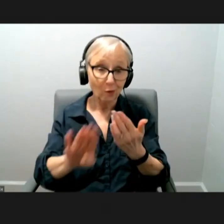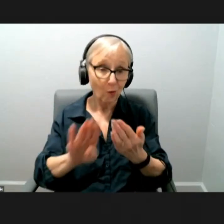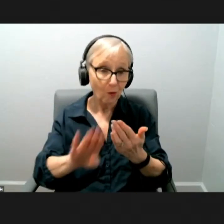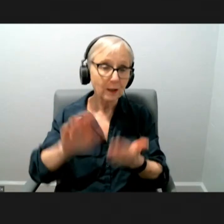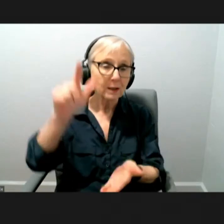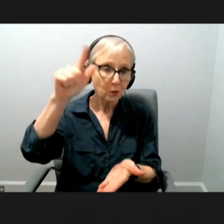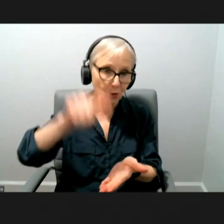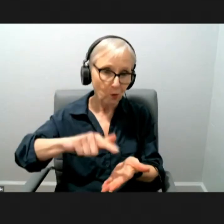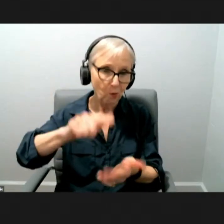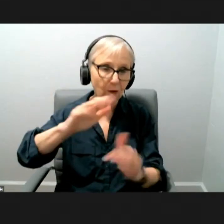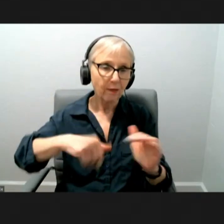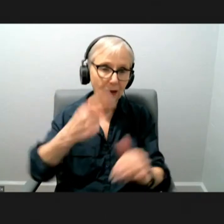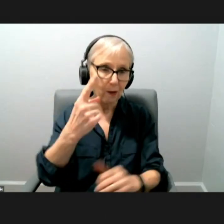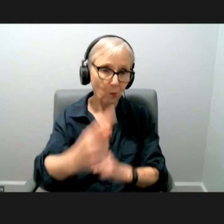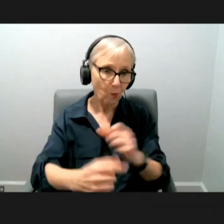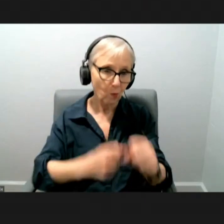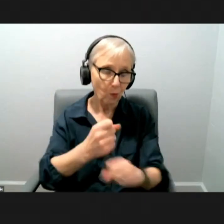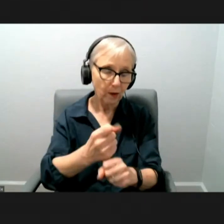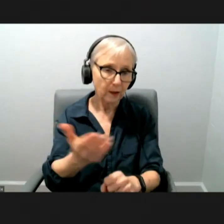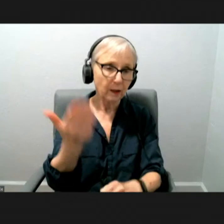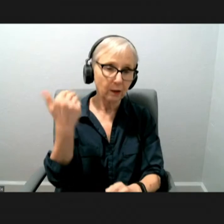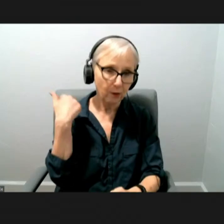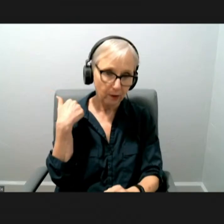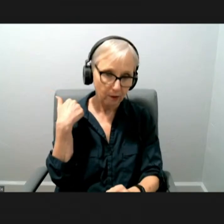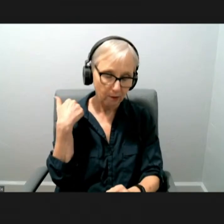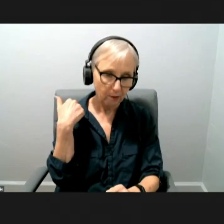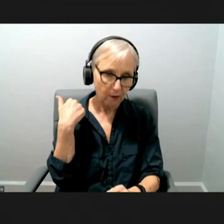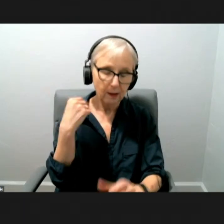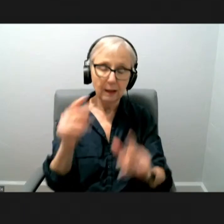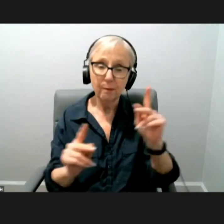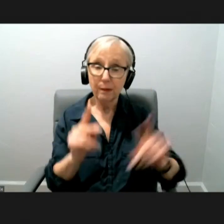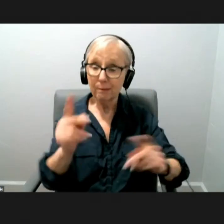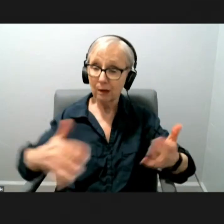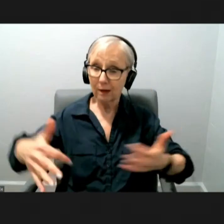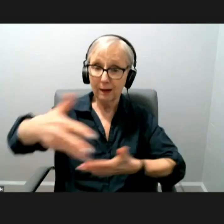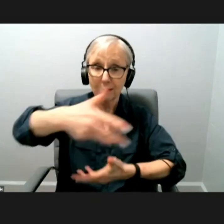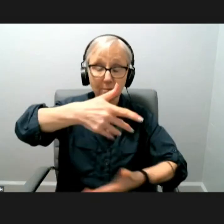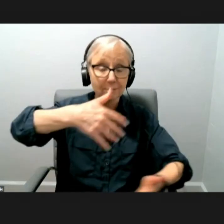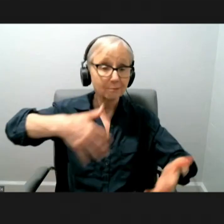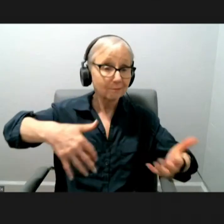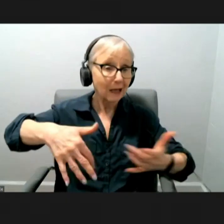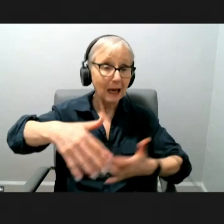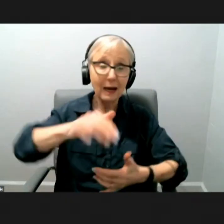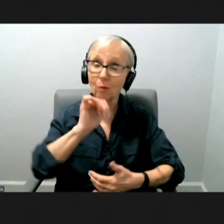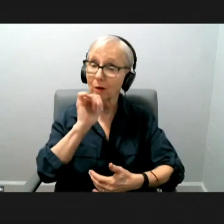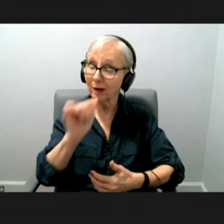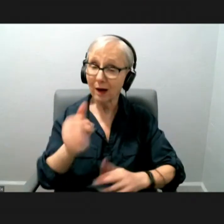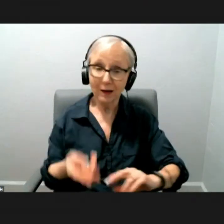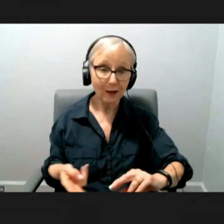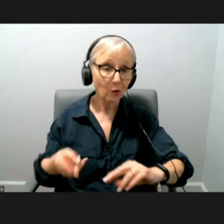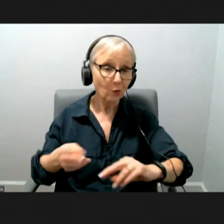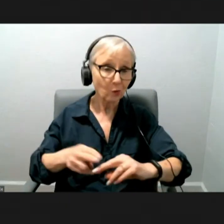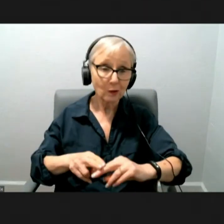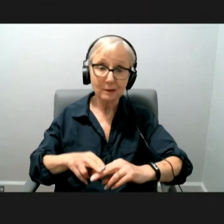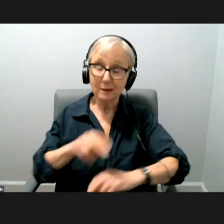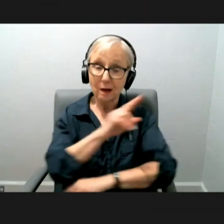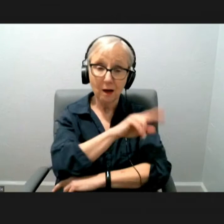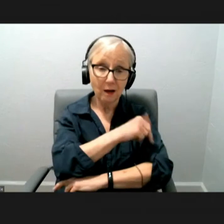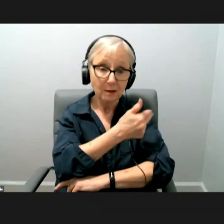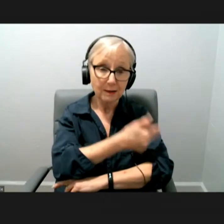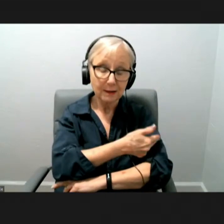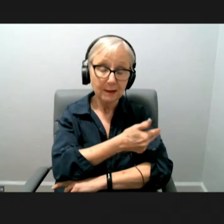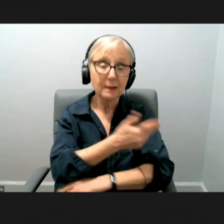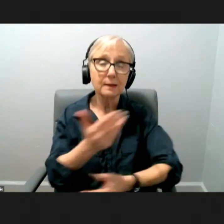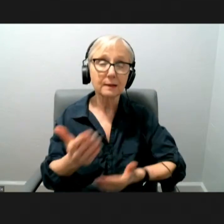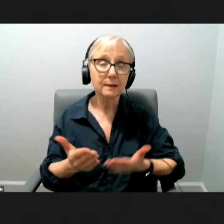The fact that people are out and about and there are not increasing cases of hospitalizations suggests that